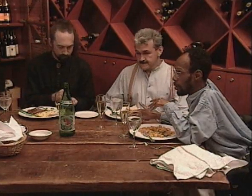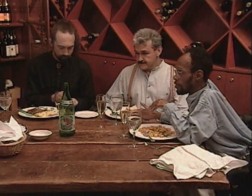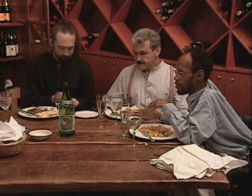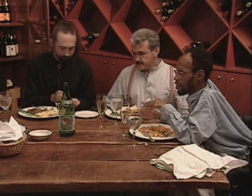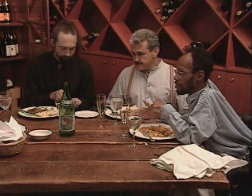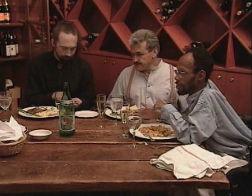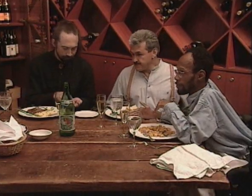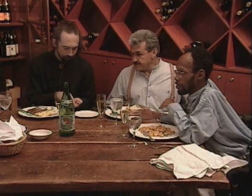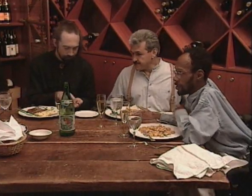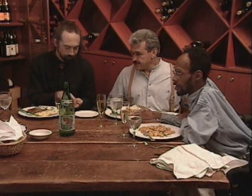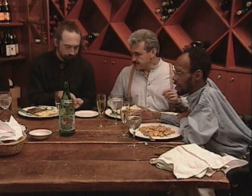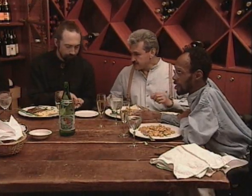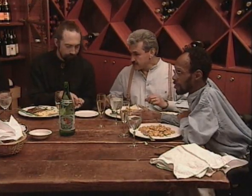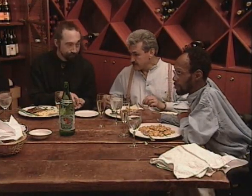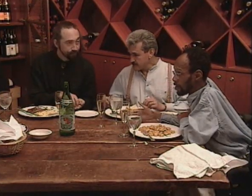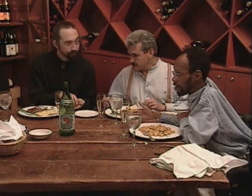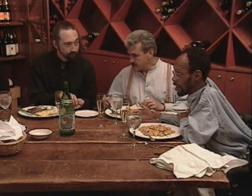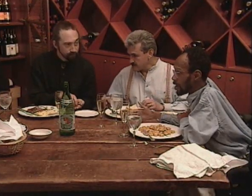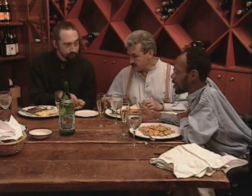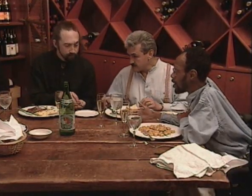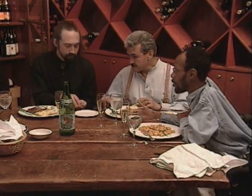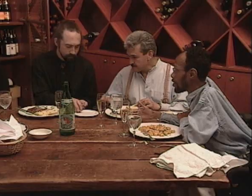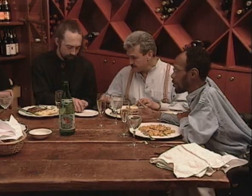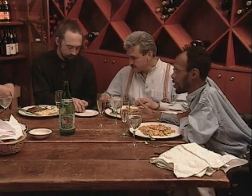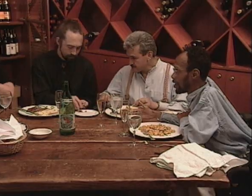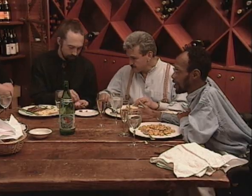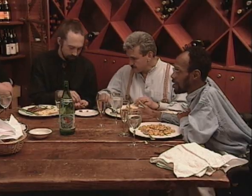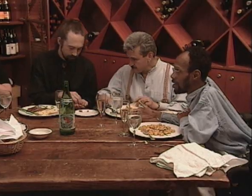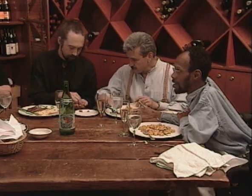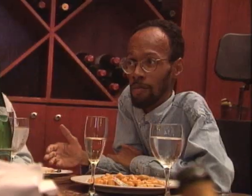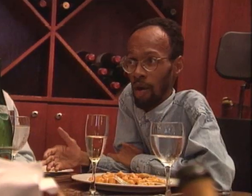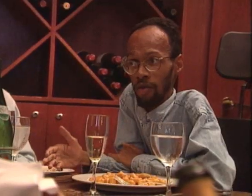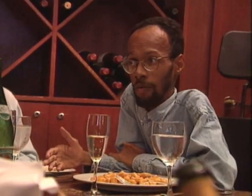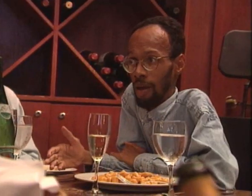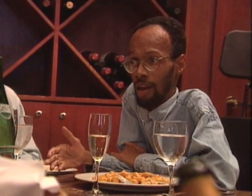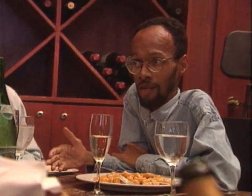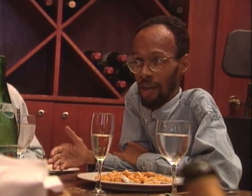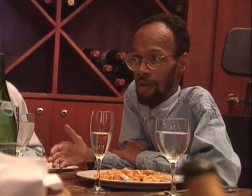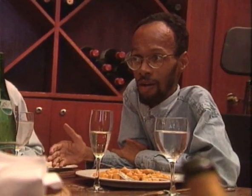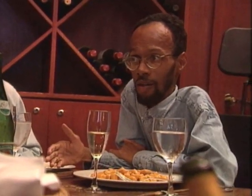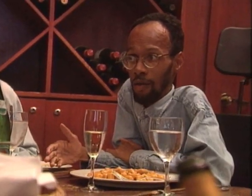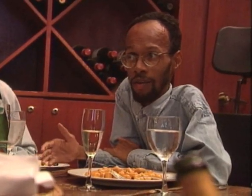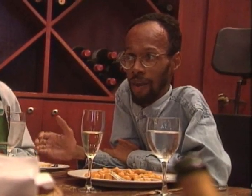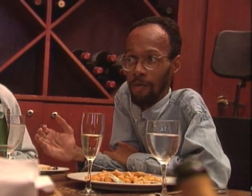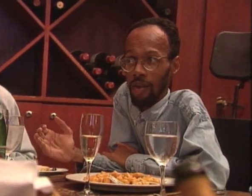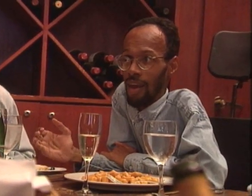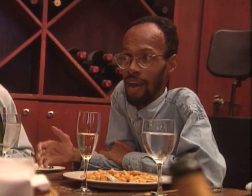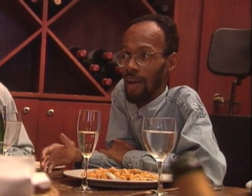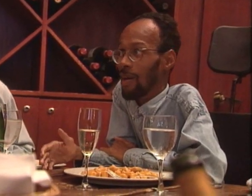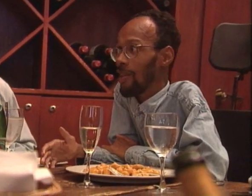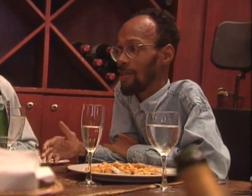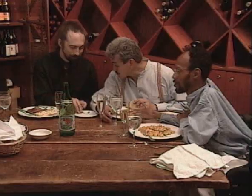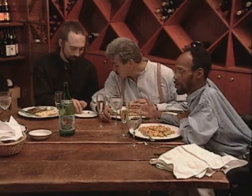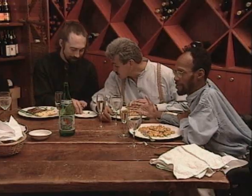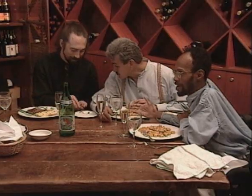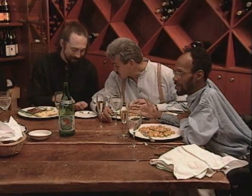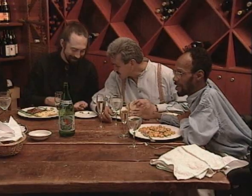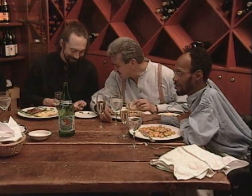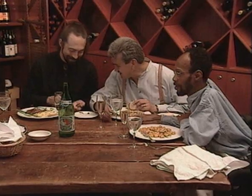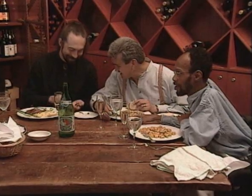drums since the fourth grade, and I was pretty good at it, and I wanted to be in the marching band because I'd heard all the great times they had on all the trips and everything, so I wanted